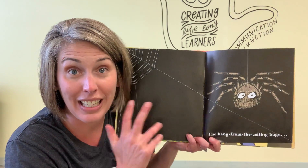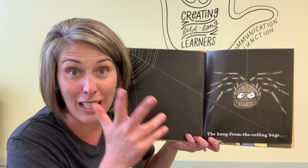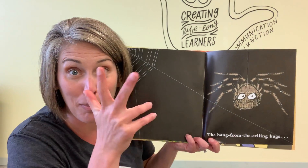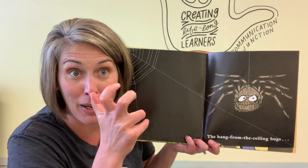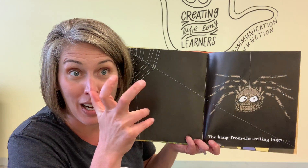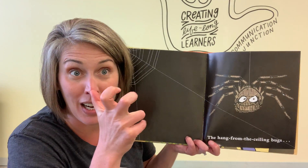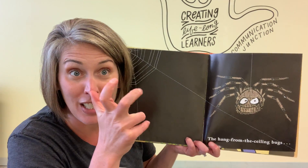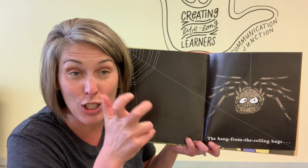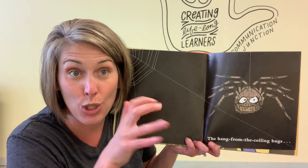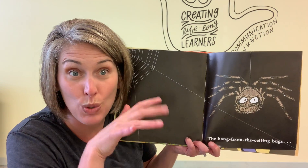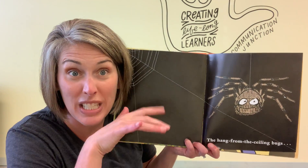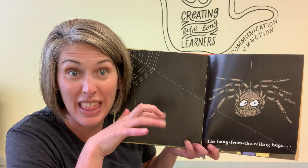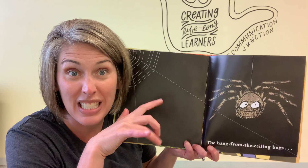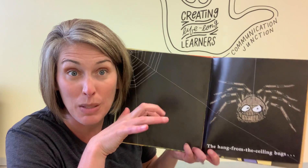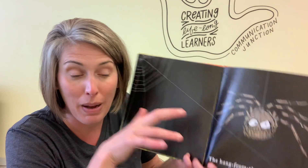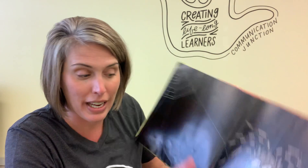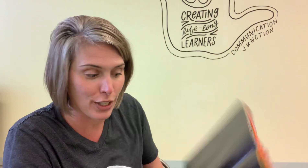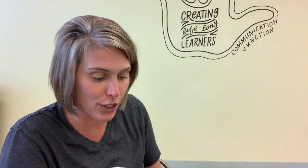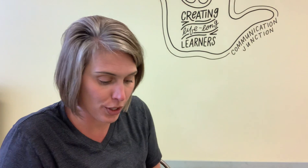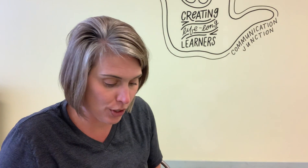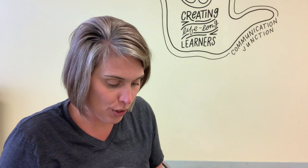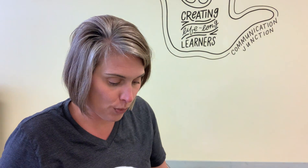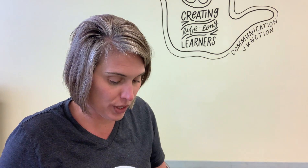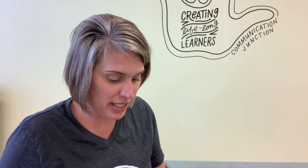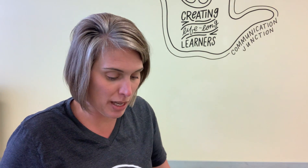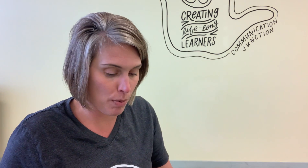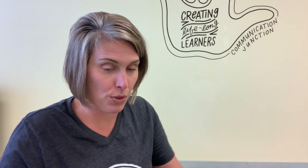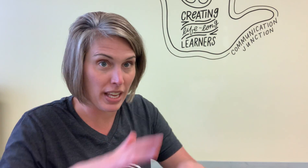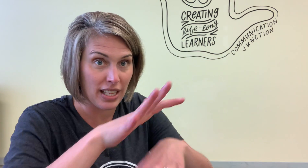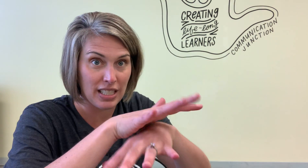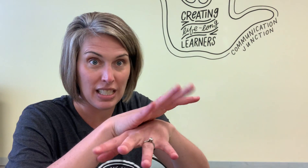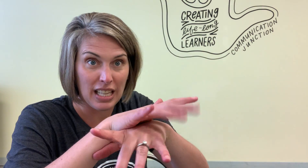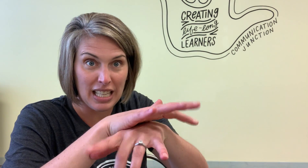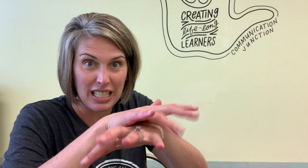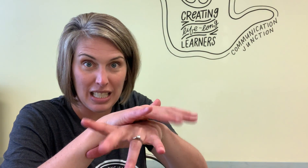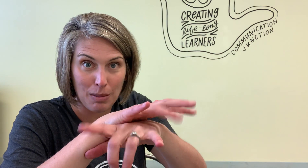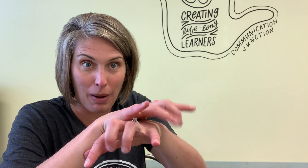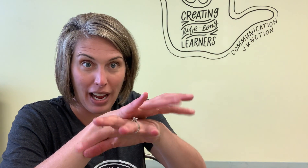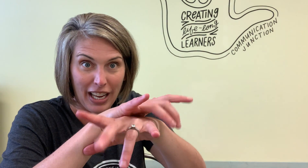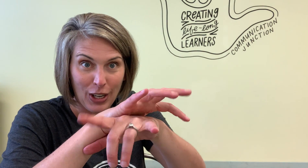ceiling bugs. Do you see the spider? We're gonna take both hands. Spider.